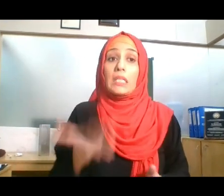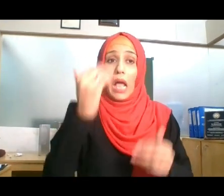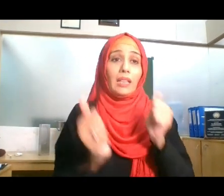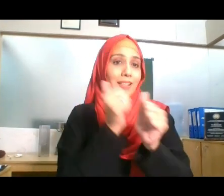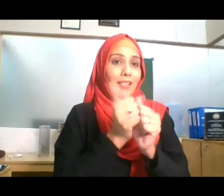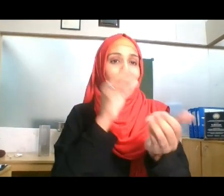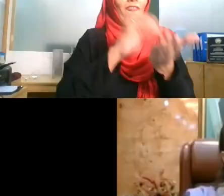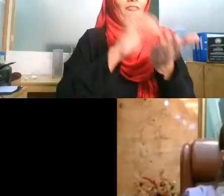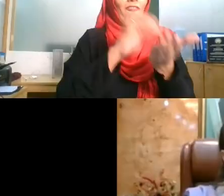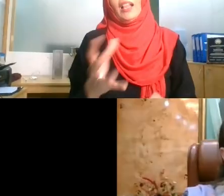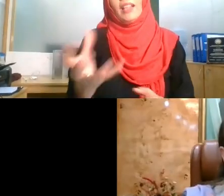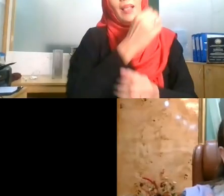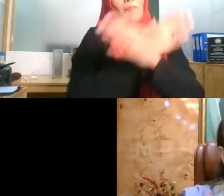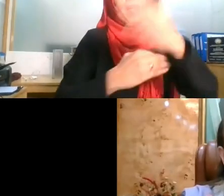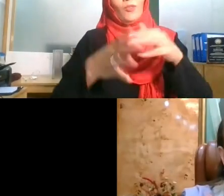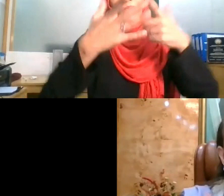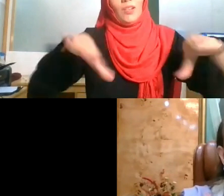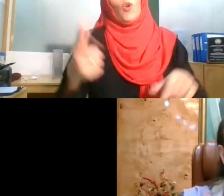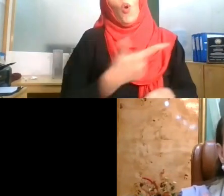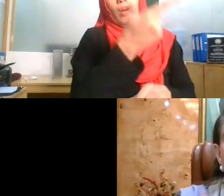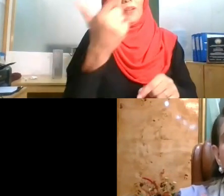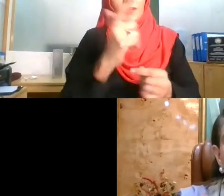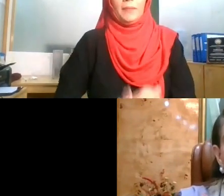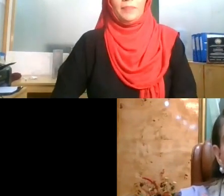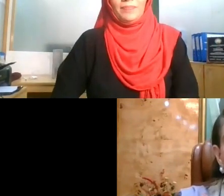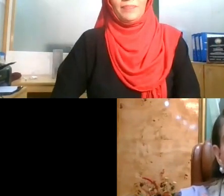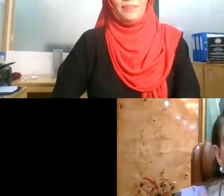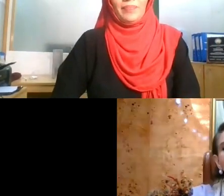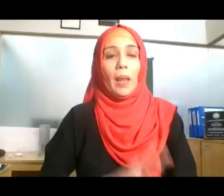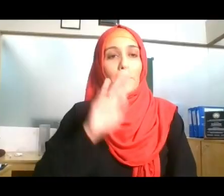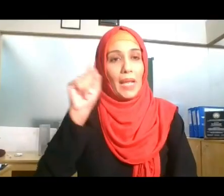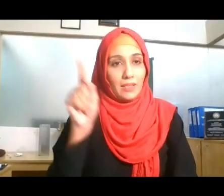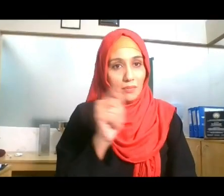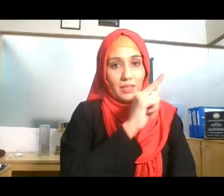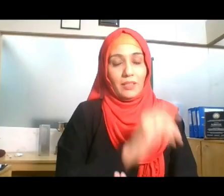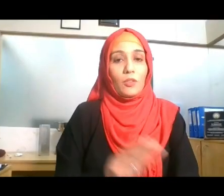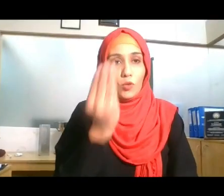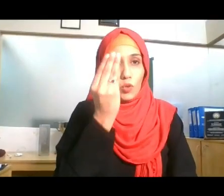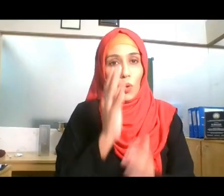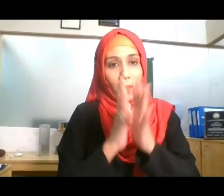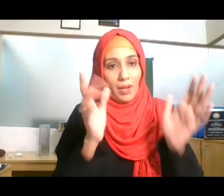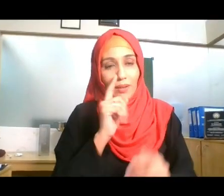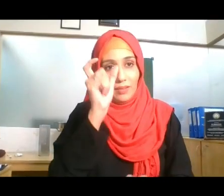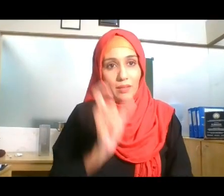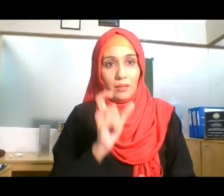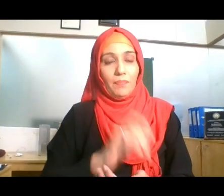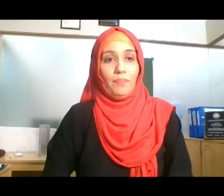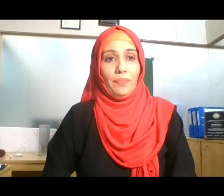with disabilities. Over to you, Mrs. Alvi. Bismillah ar-Rahman ar-Rahim. Thank you, Seher,